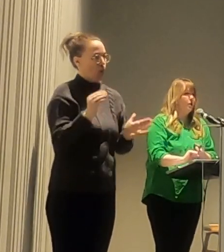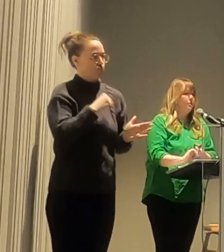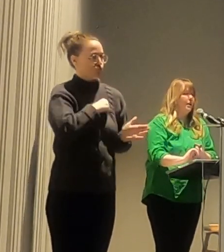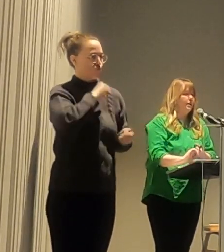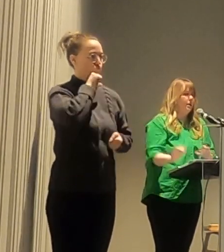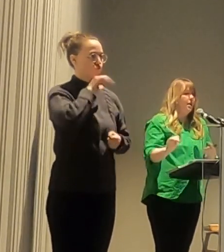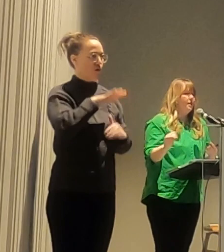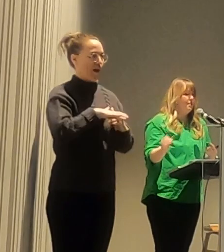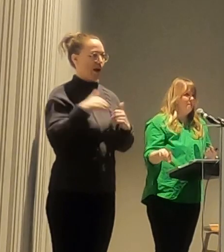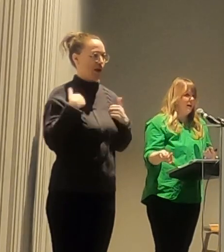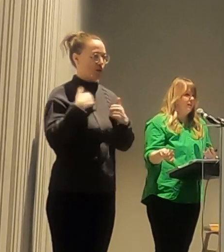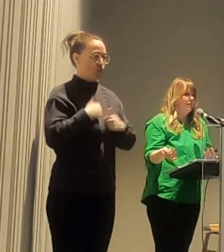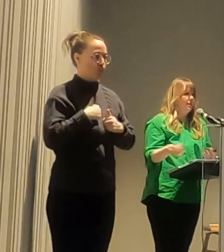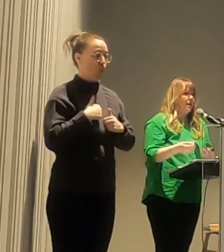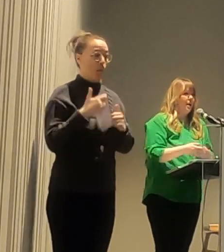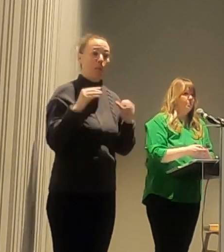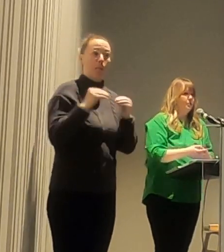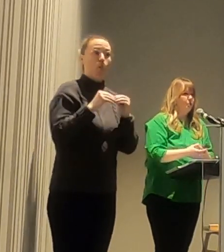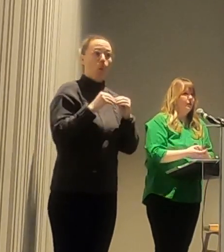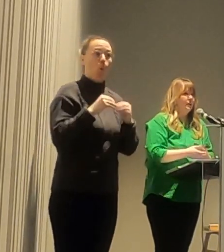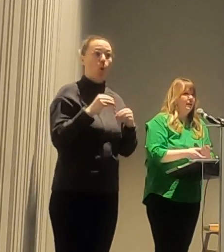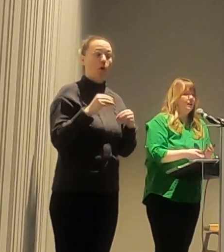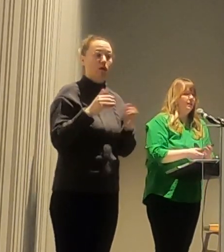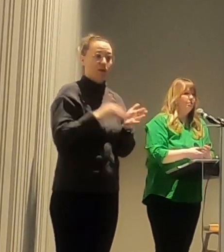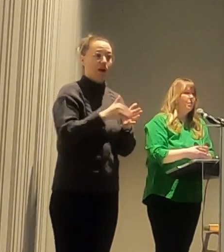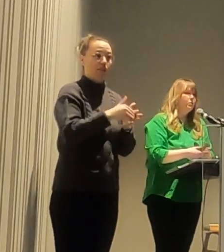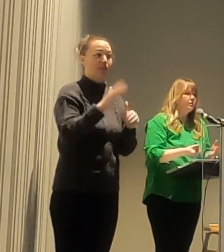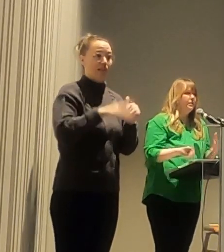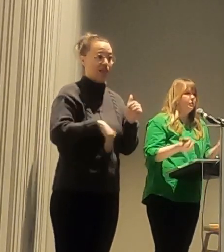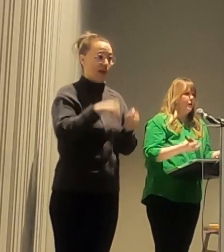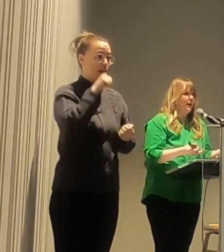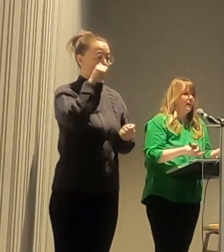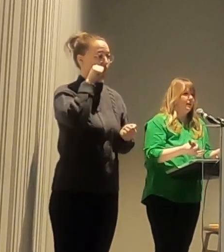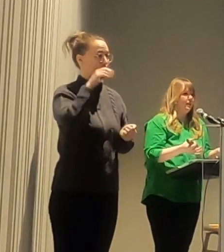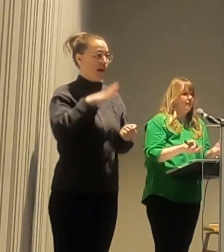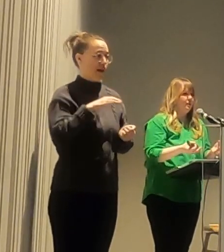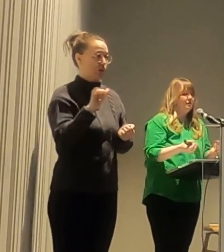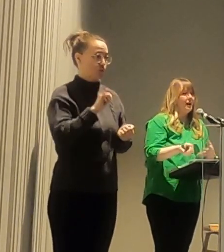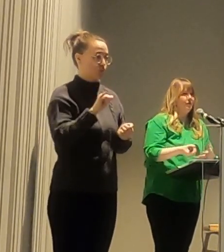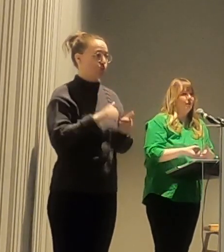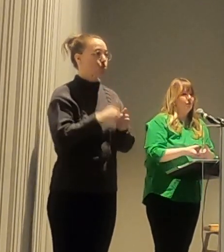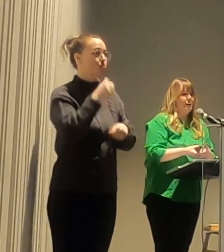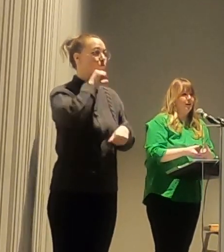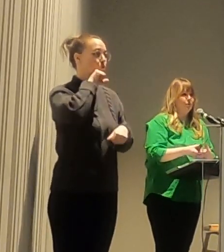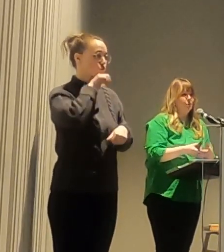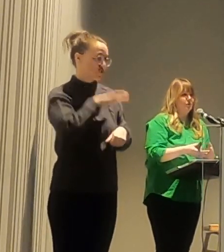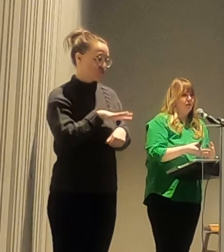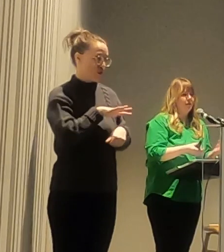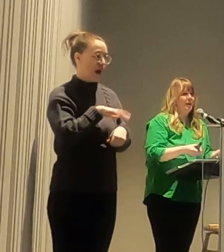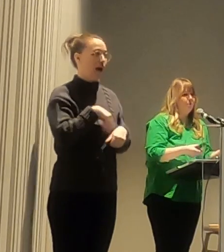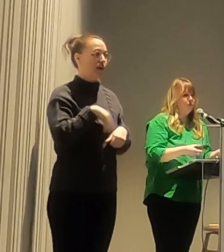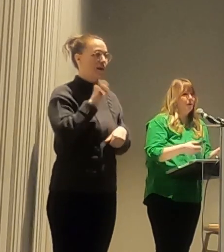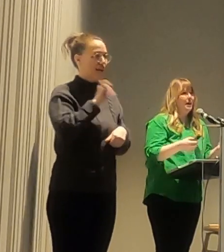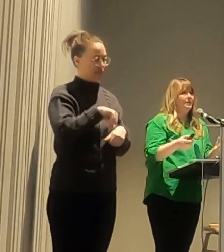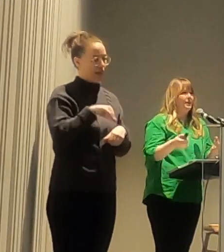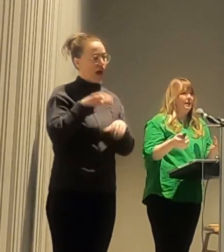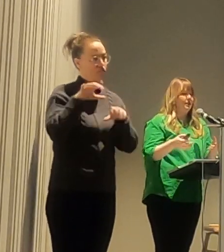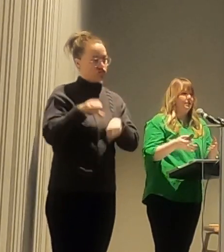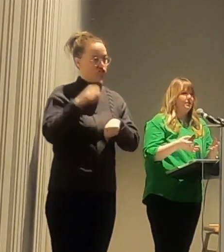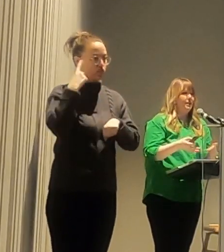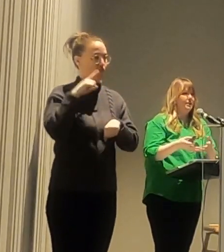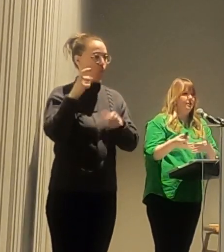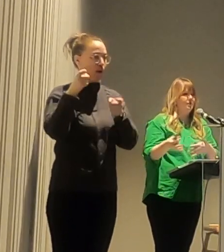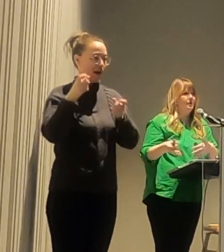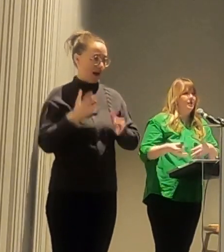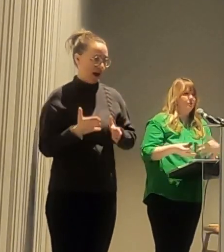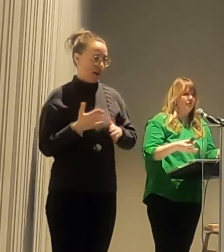more so than the men. So really, mostly the dragon, the 5-clawed dragon, was reserved for the Emperor, and then